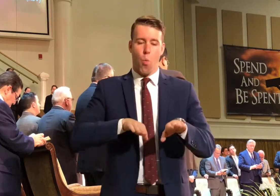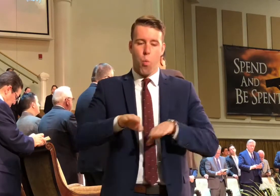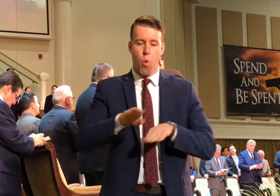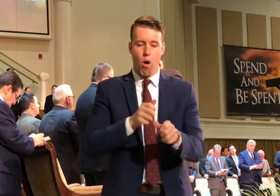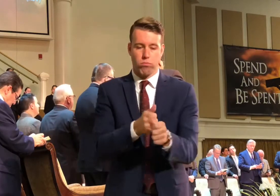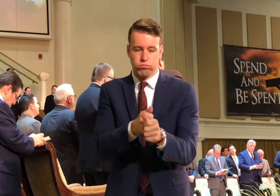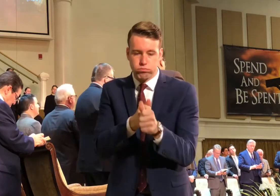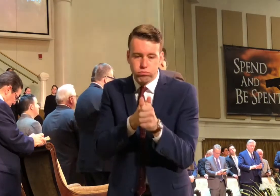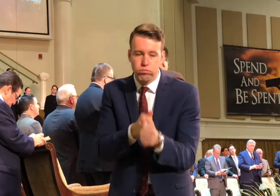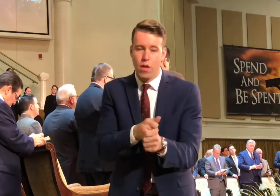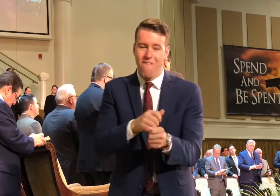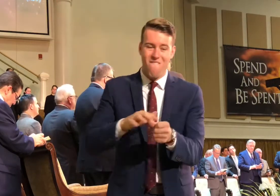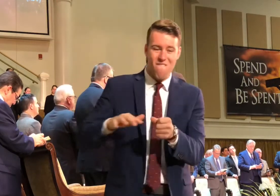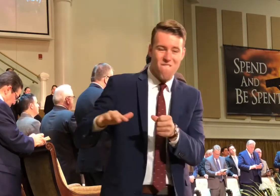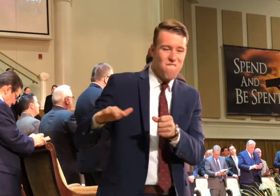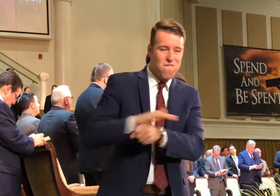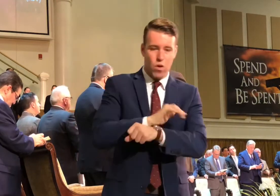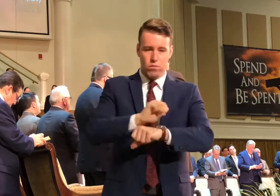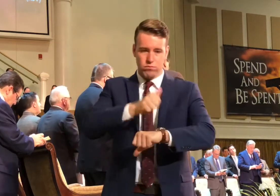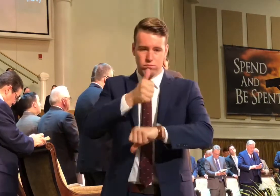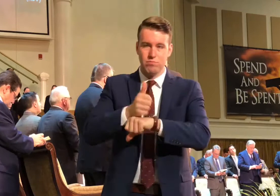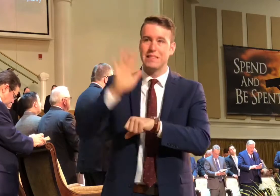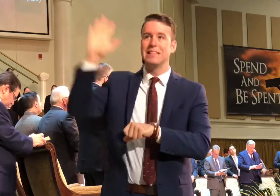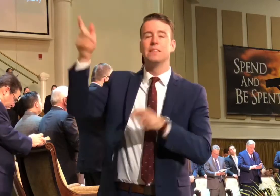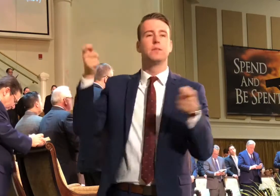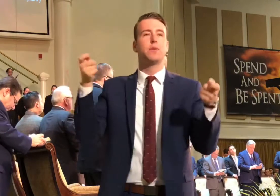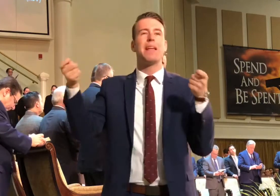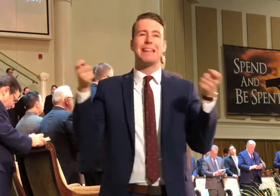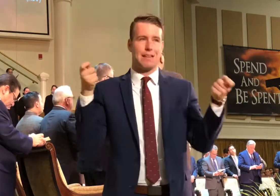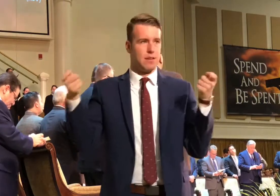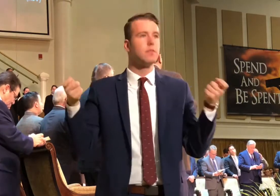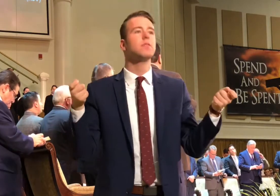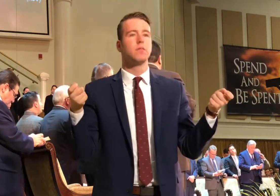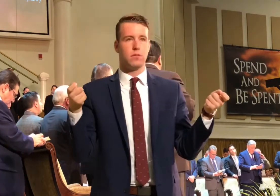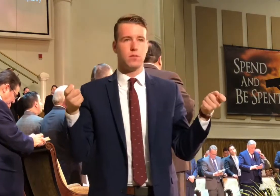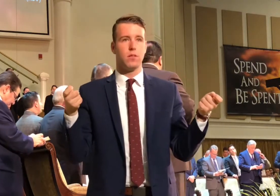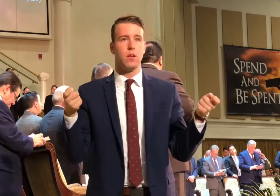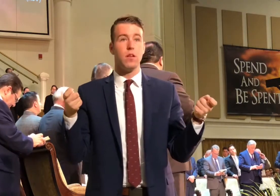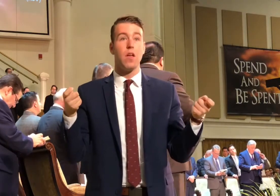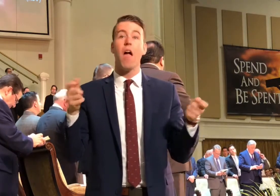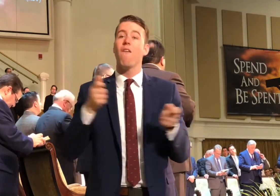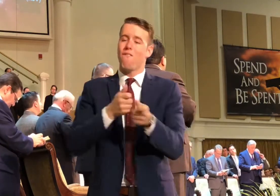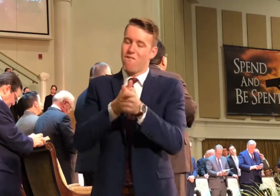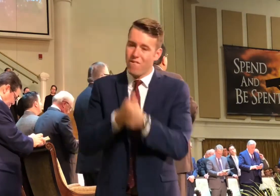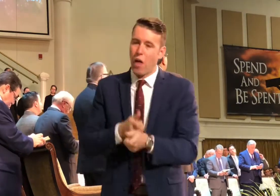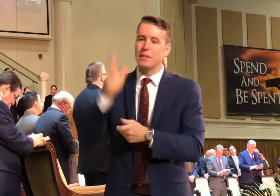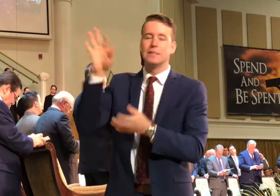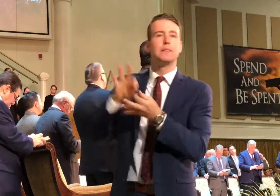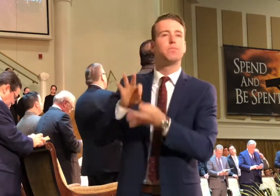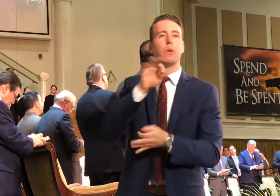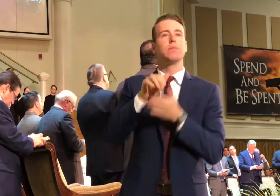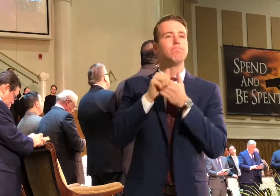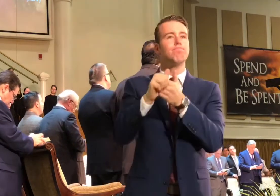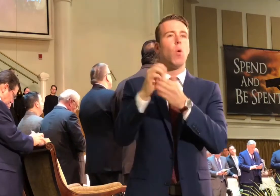full orbed dominion of the spirit world.